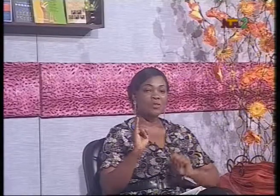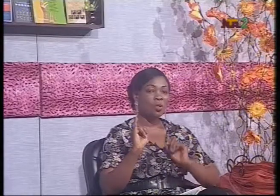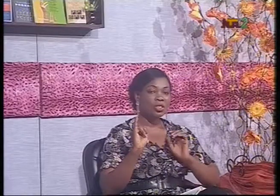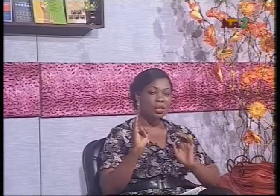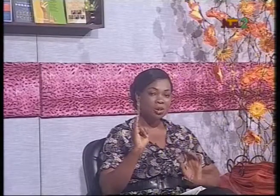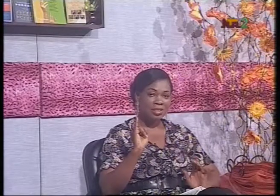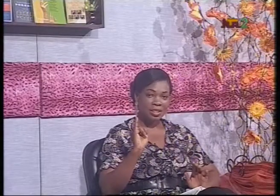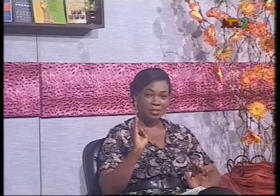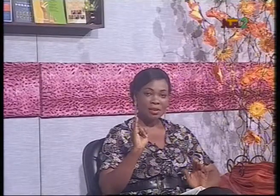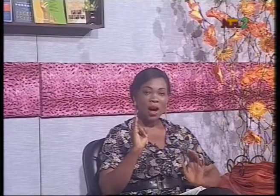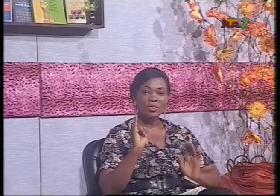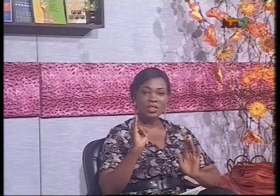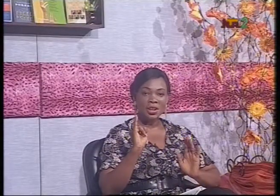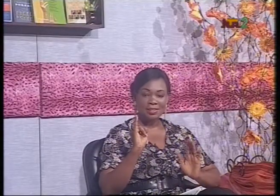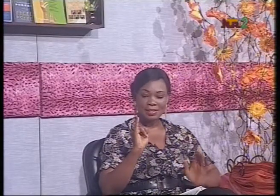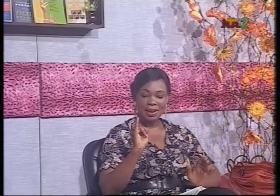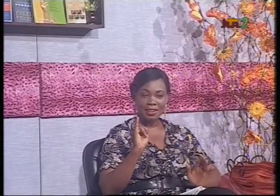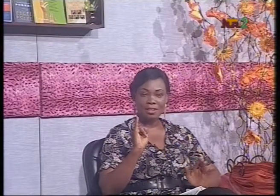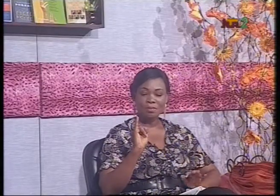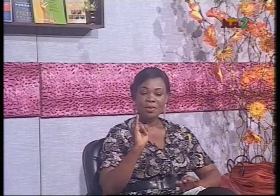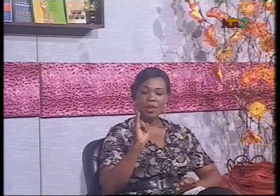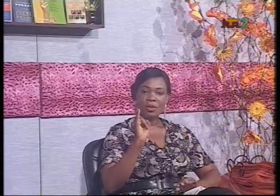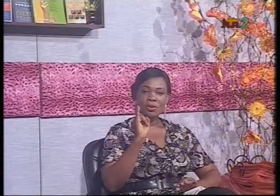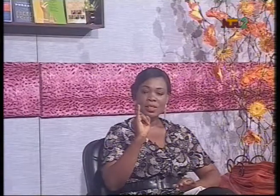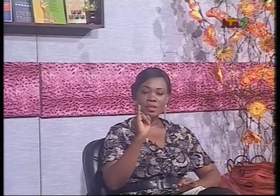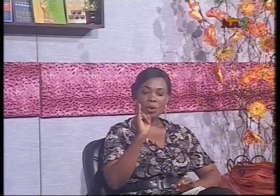watch closely to how J is signed. You need to go